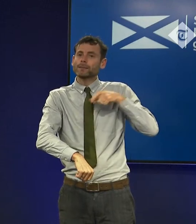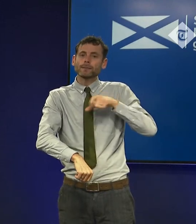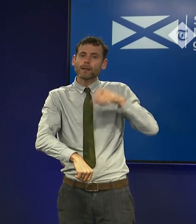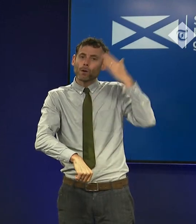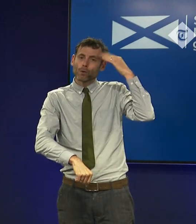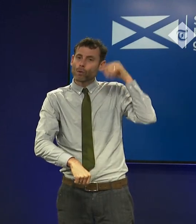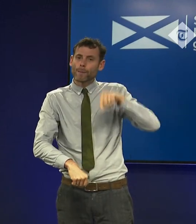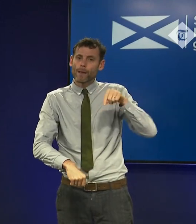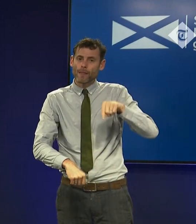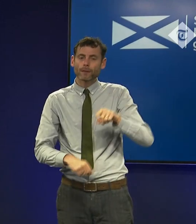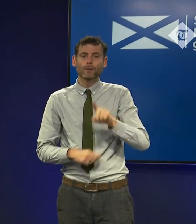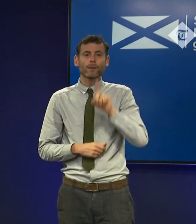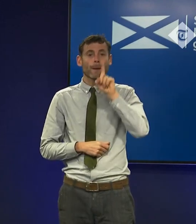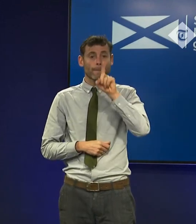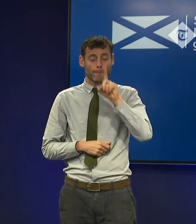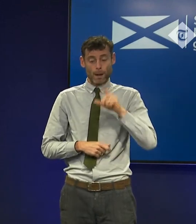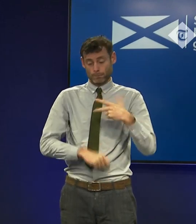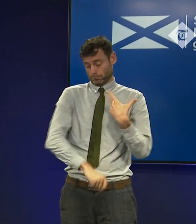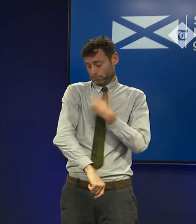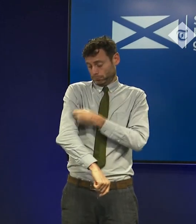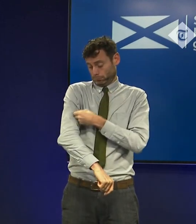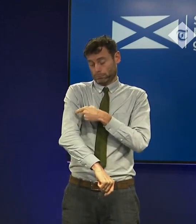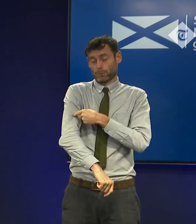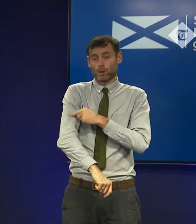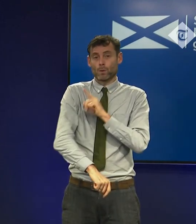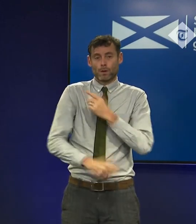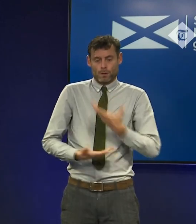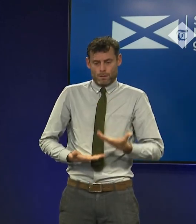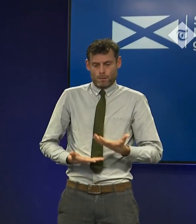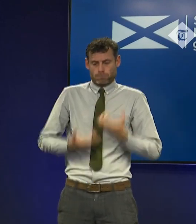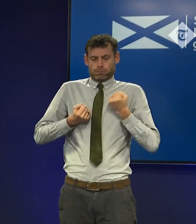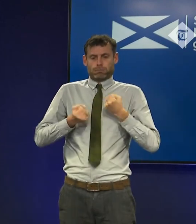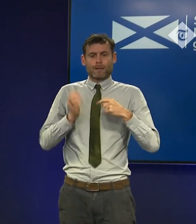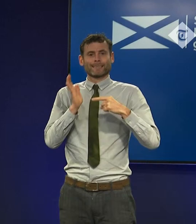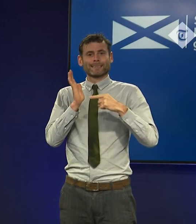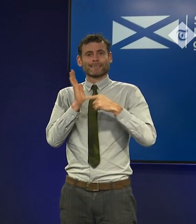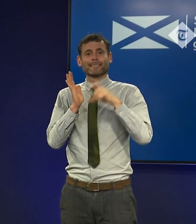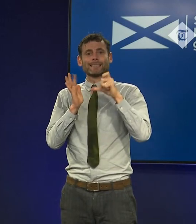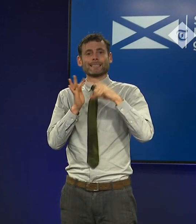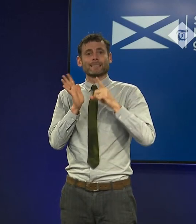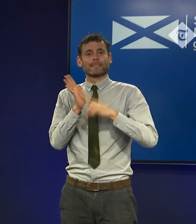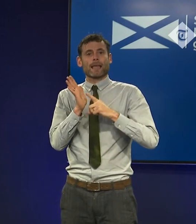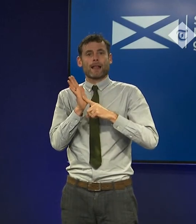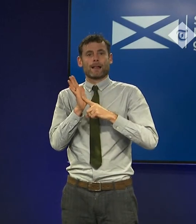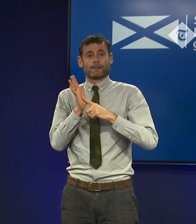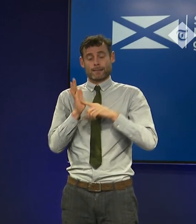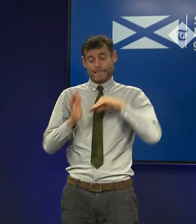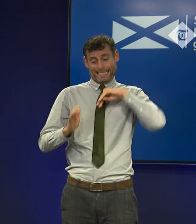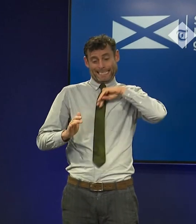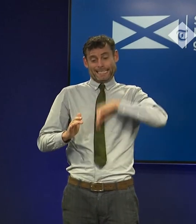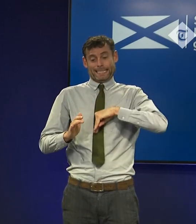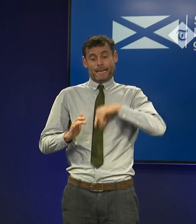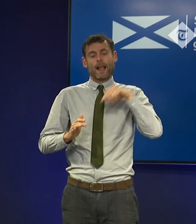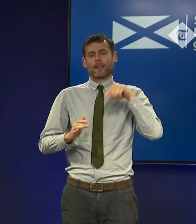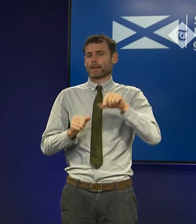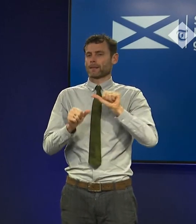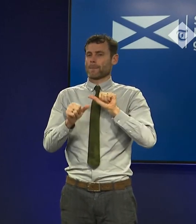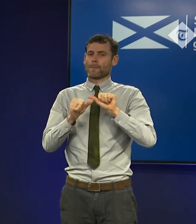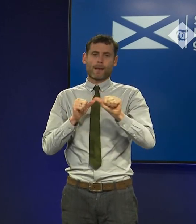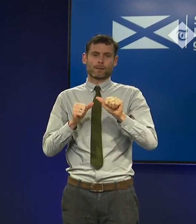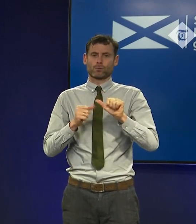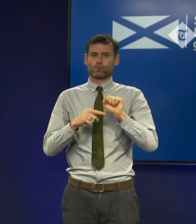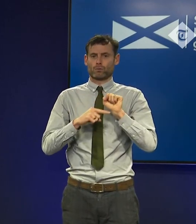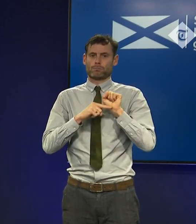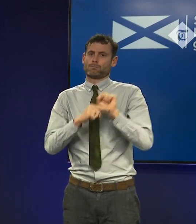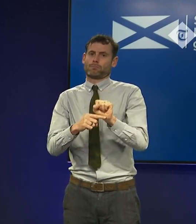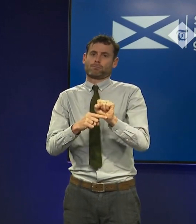behind that in what we call the T cells has an extra kind of primer dose as well. That is going to give you the best opportunity of